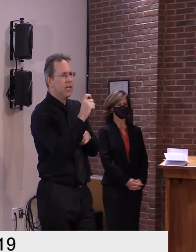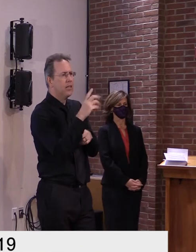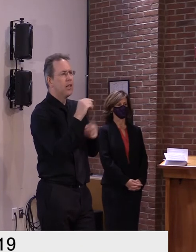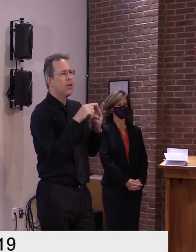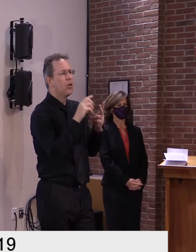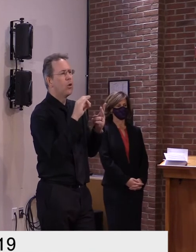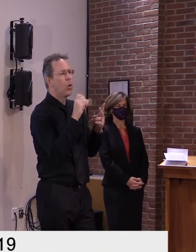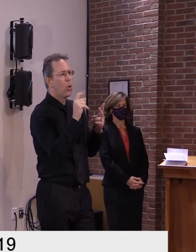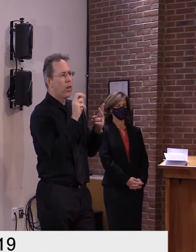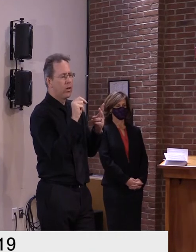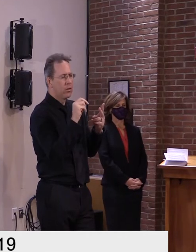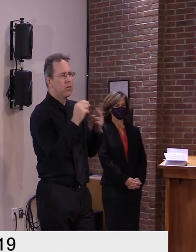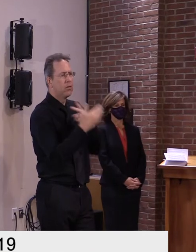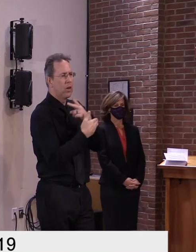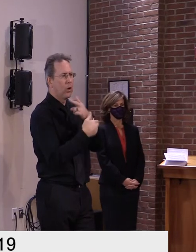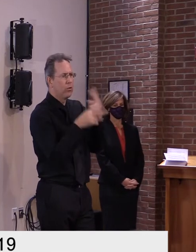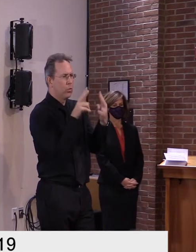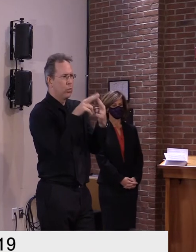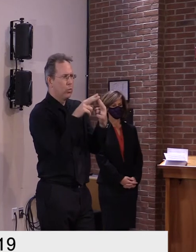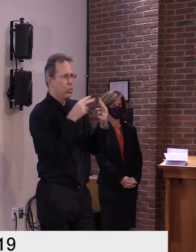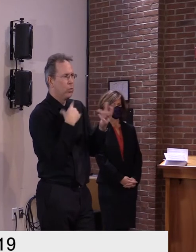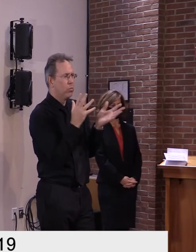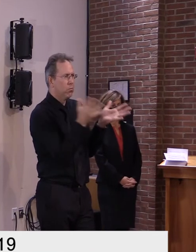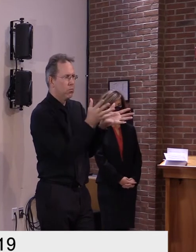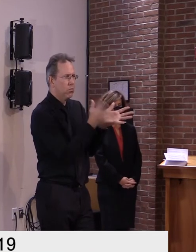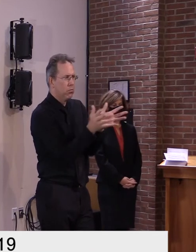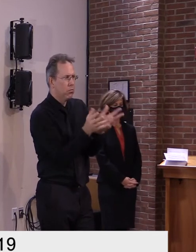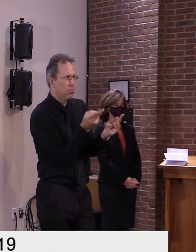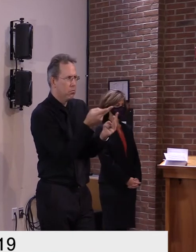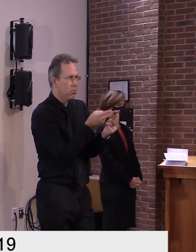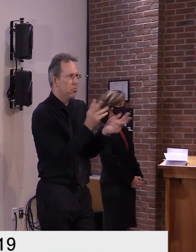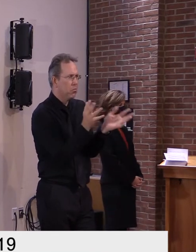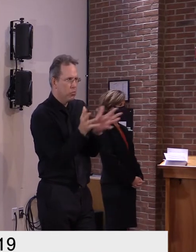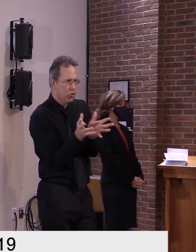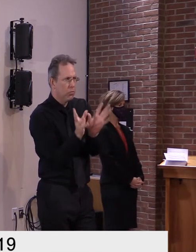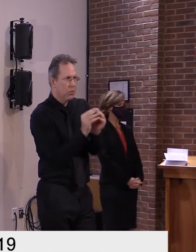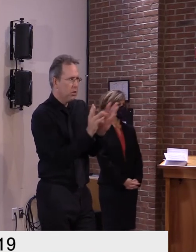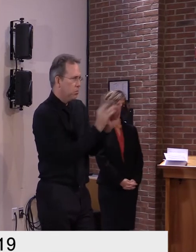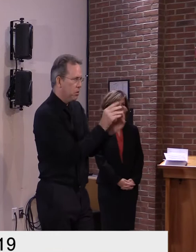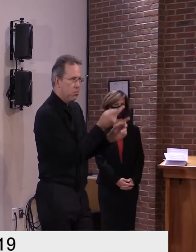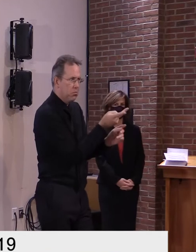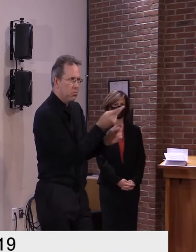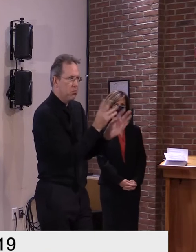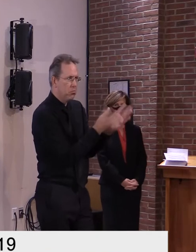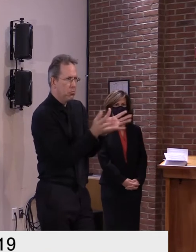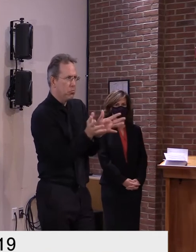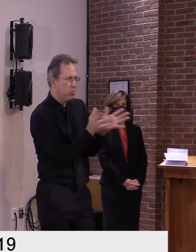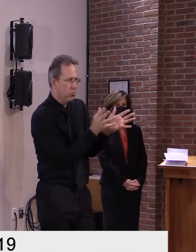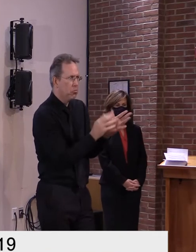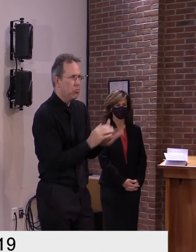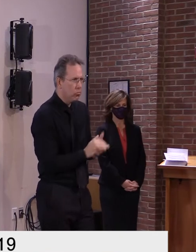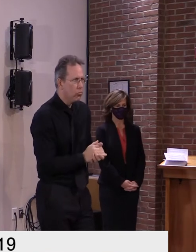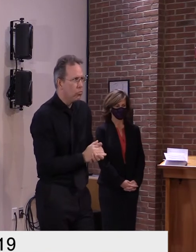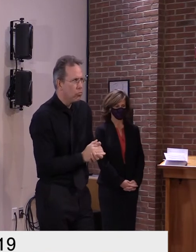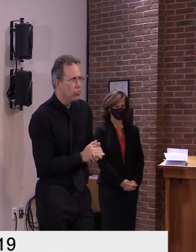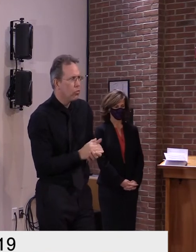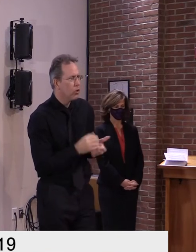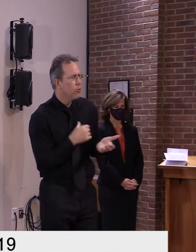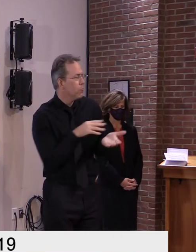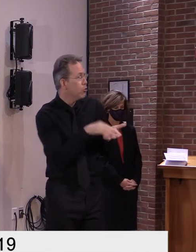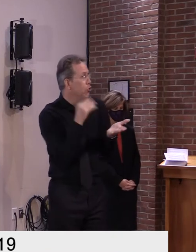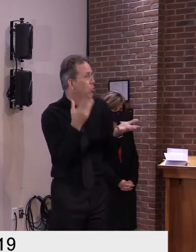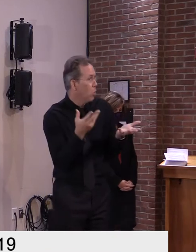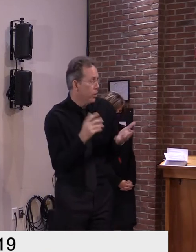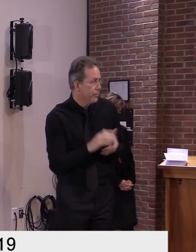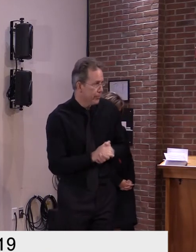Essex County and then or Leans County. And I, what I learned is that local officials